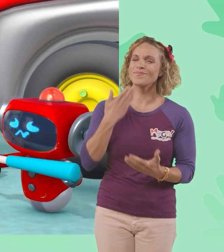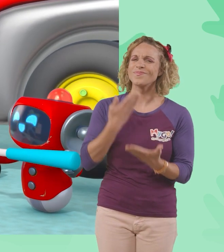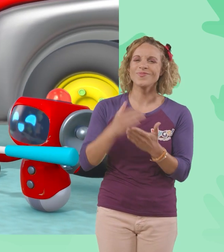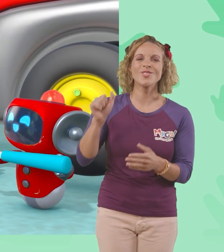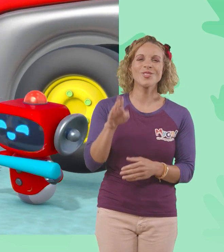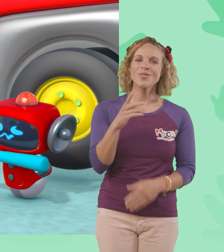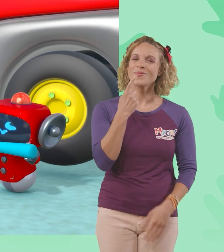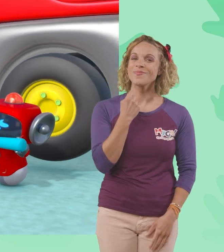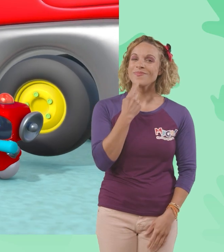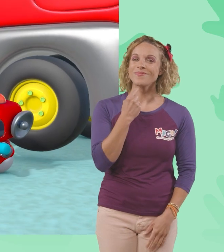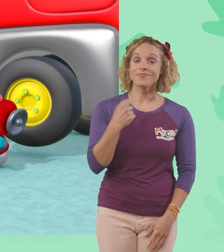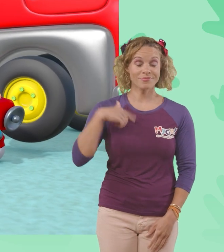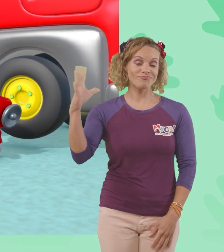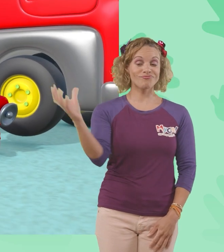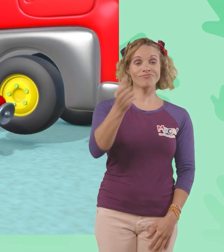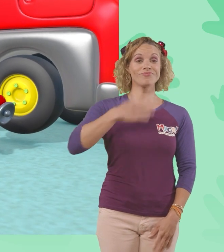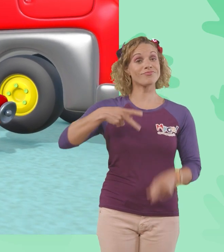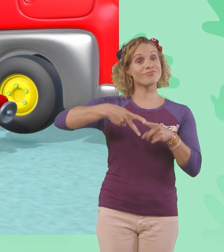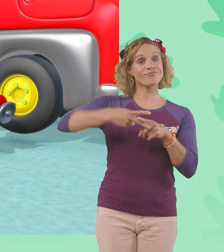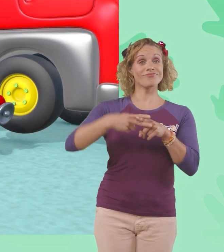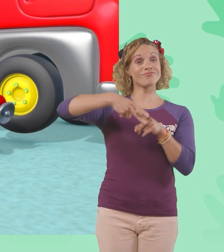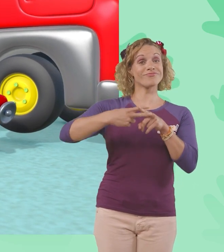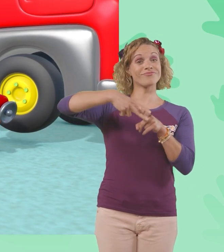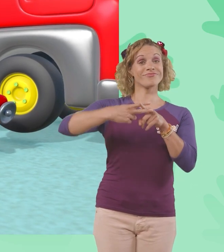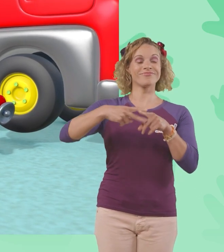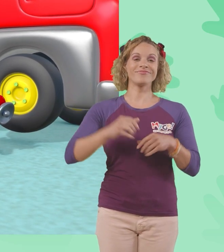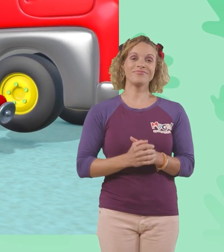Good job, Red. I'll just get my wrench.